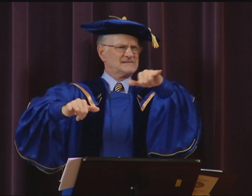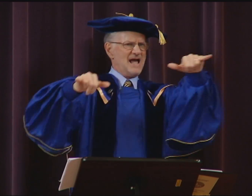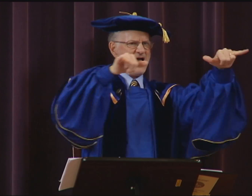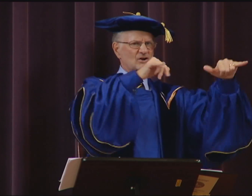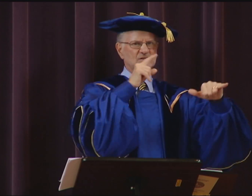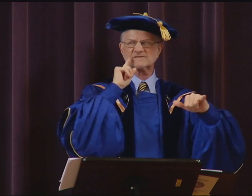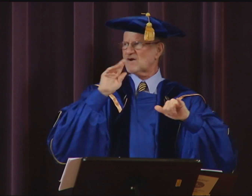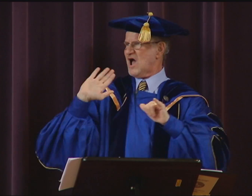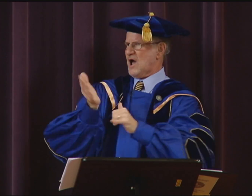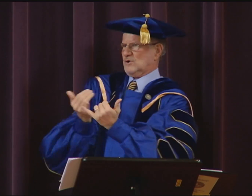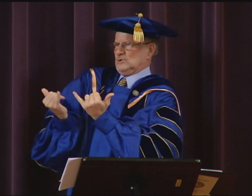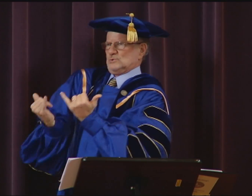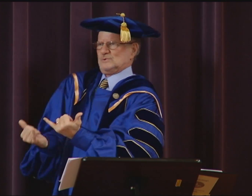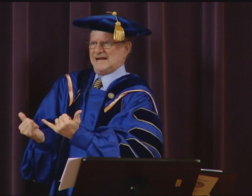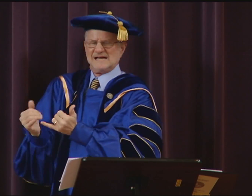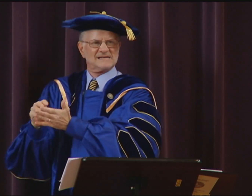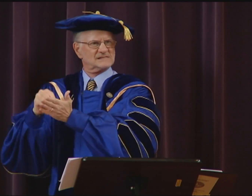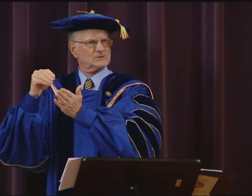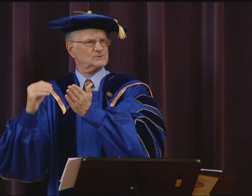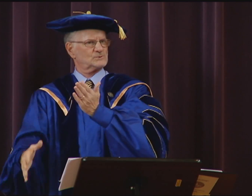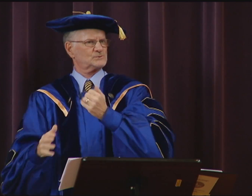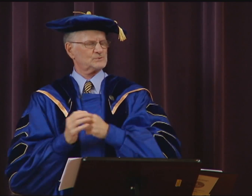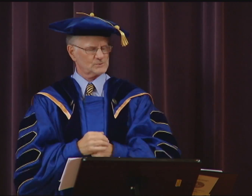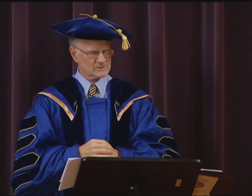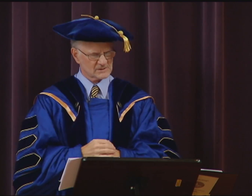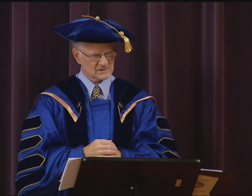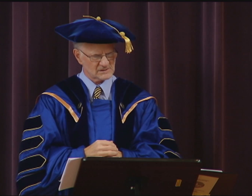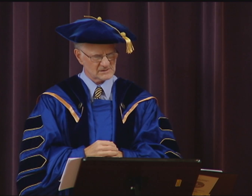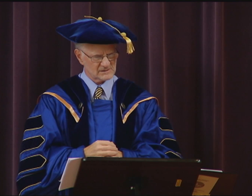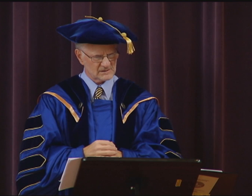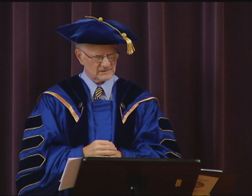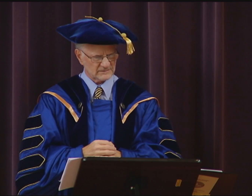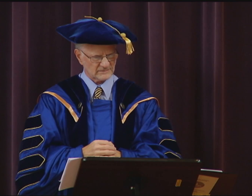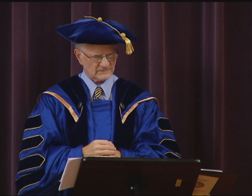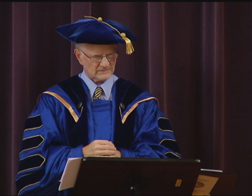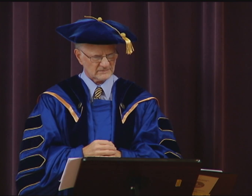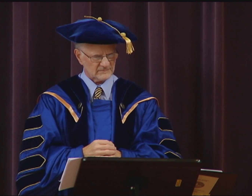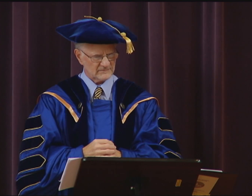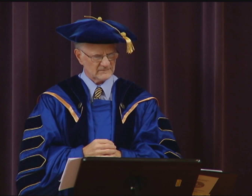You've set a very high standard for today's students.